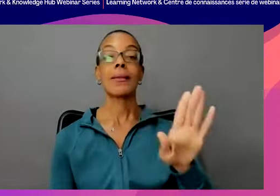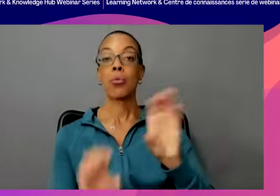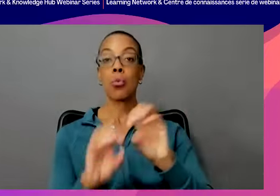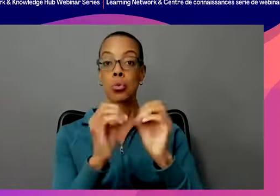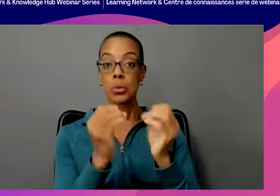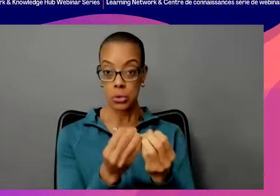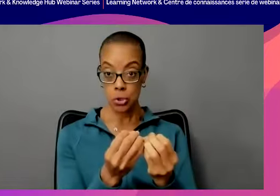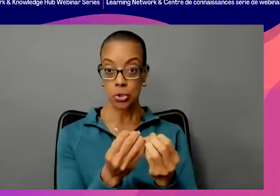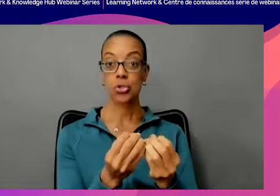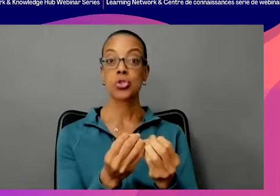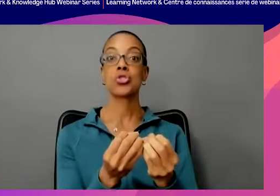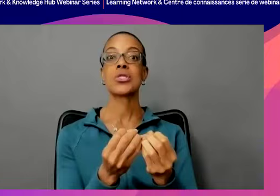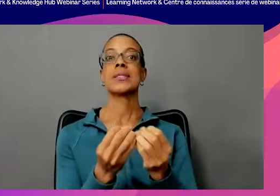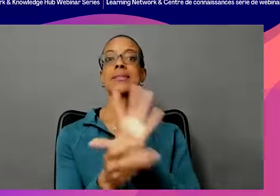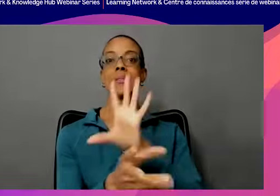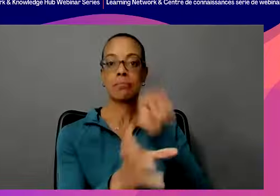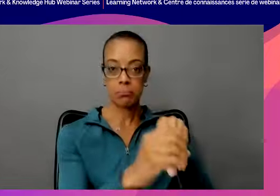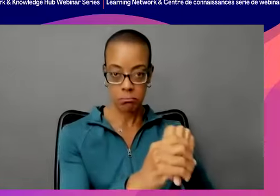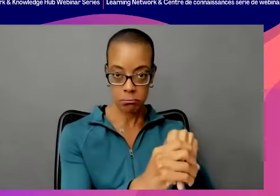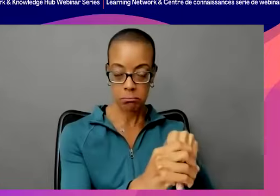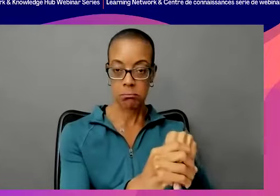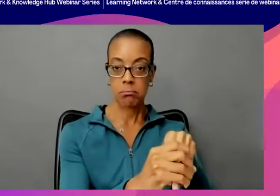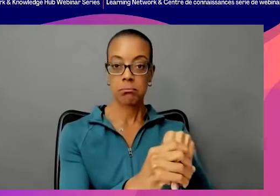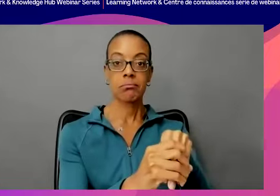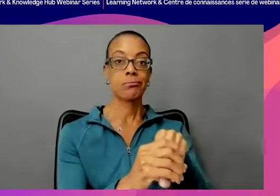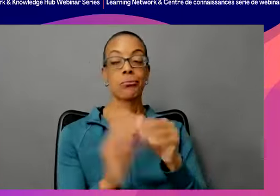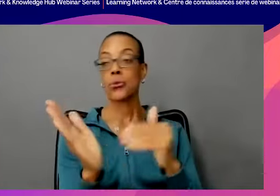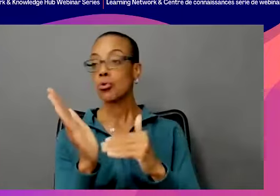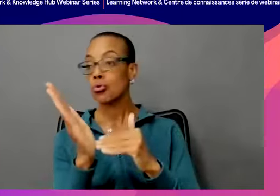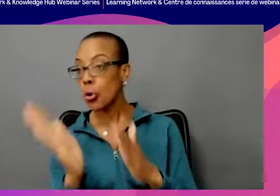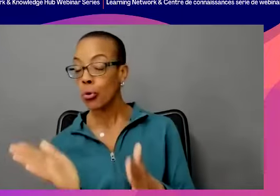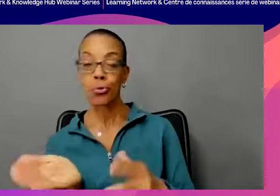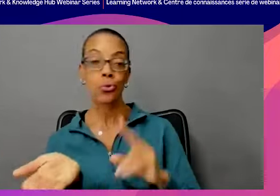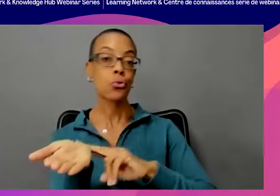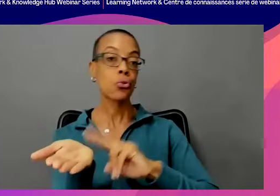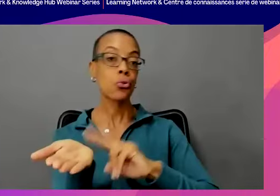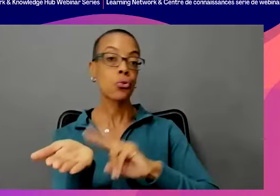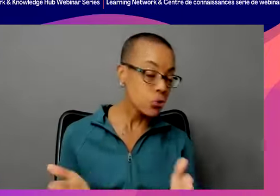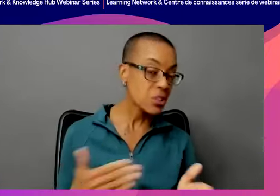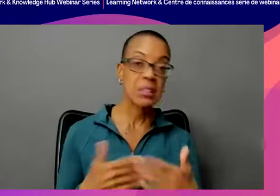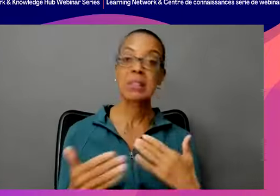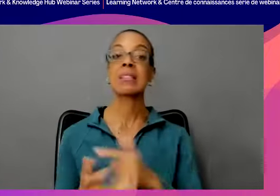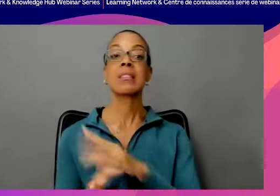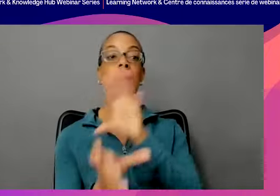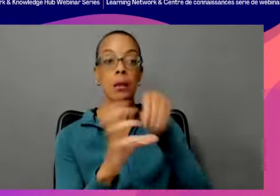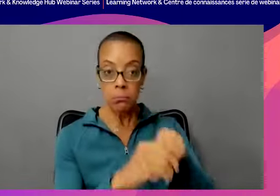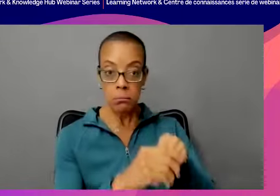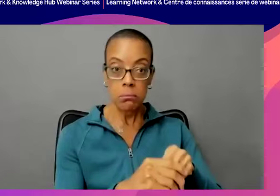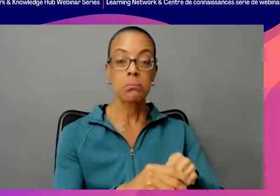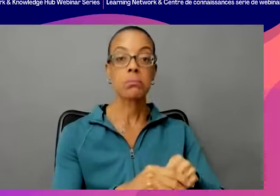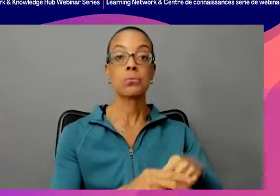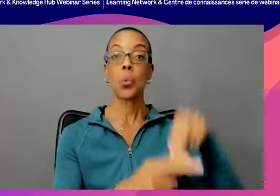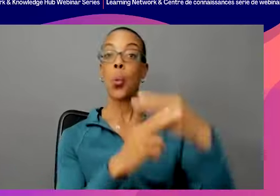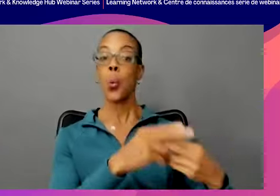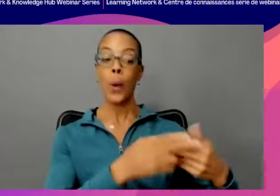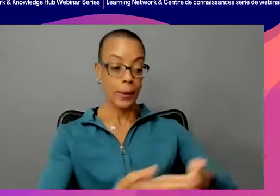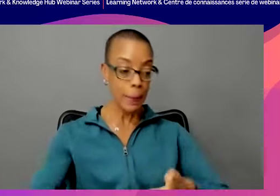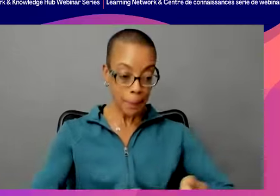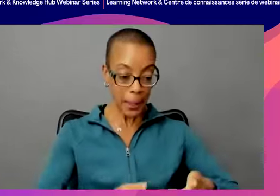organizations step in. They come in, whether it's the doctors or the nurses, they'll come in and weigh the baby, bring diapers, bring